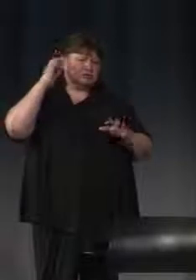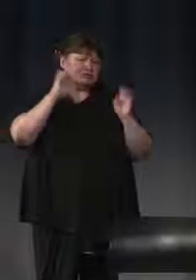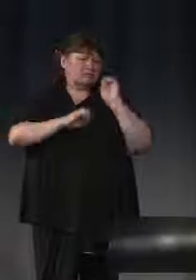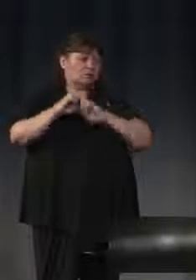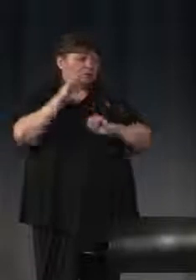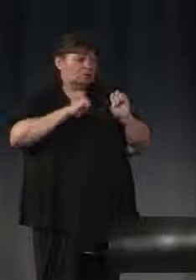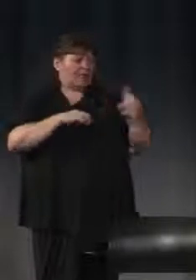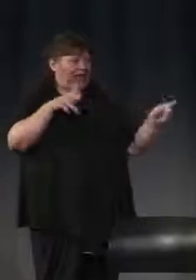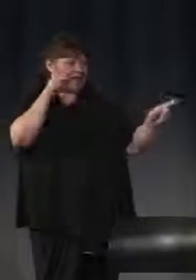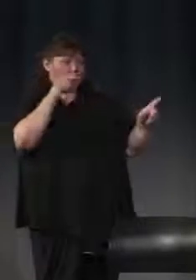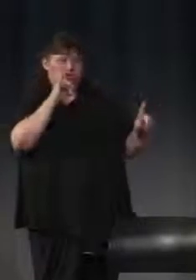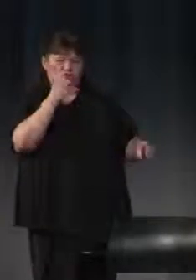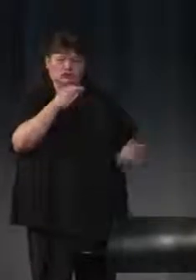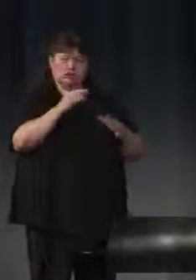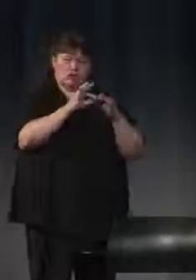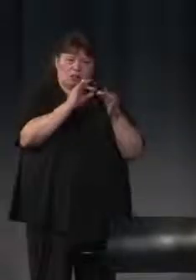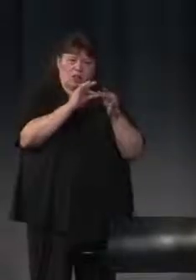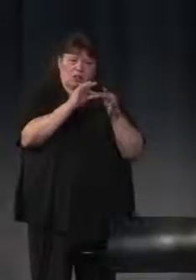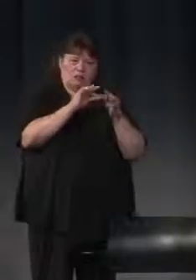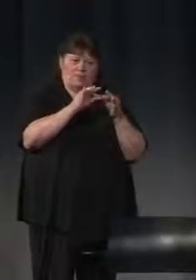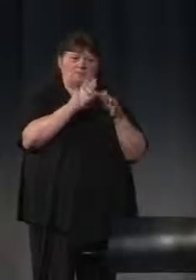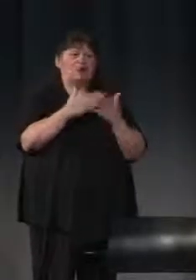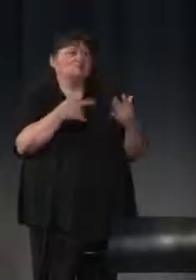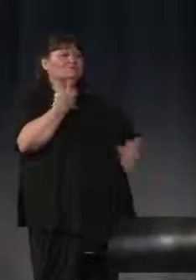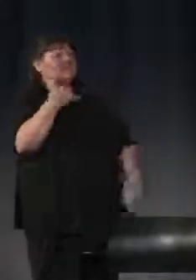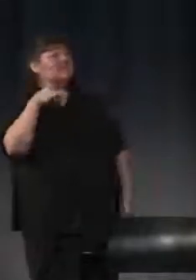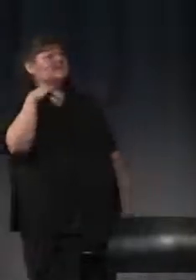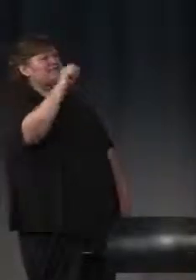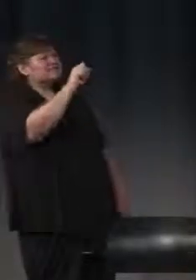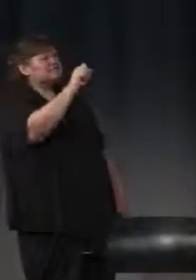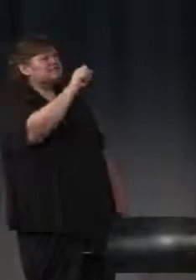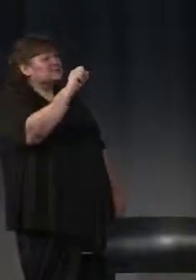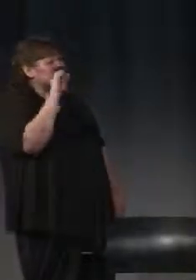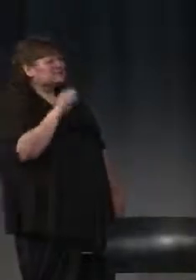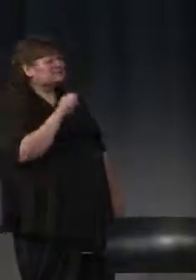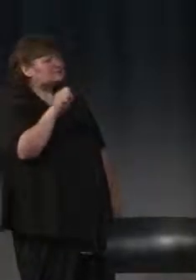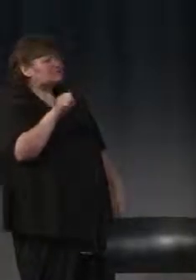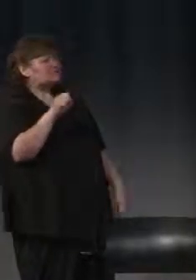think, there's part of me that wants to say, yeah, Schaeffer knew all of this.